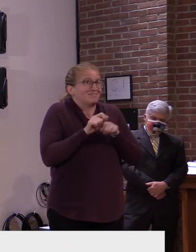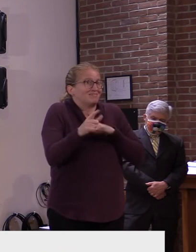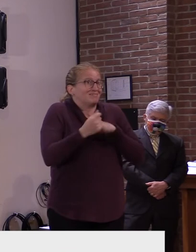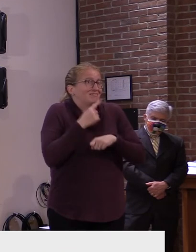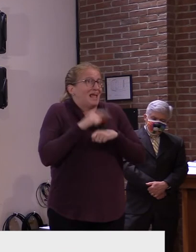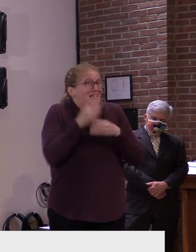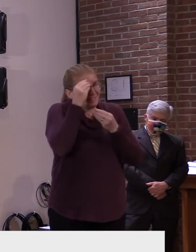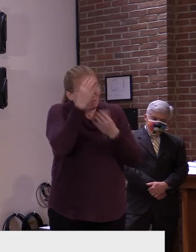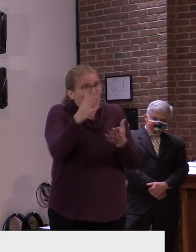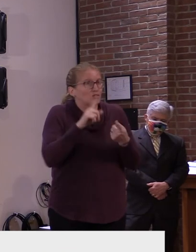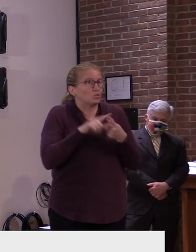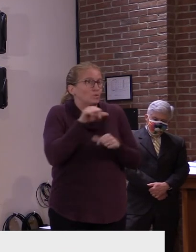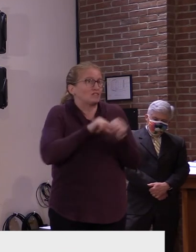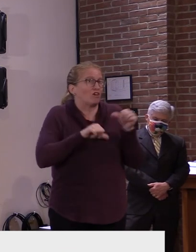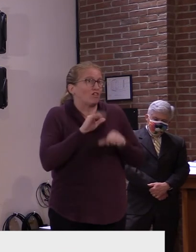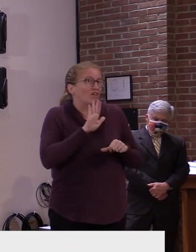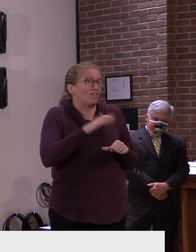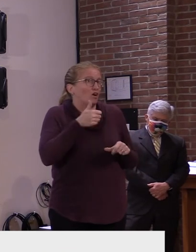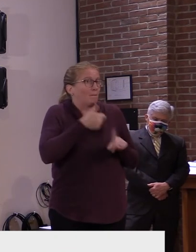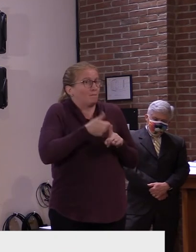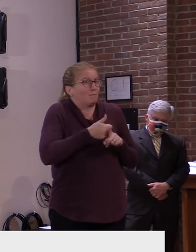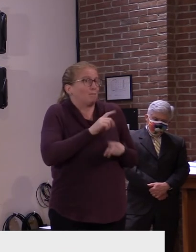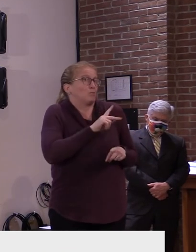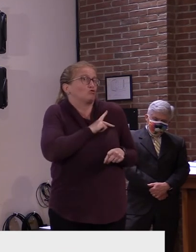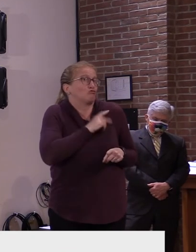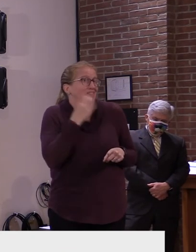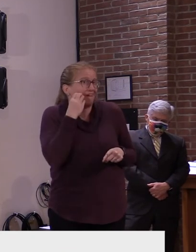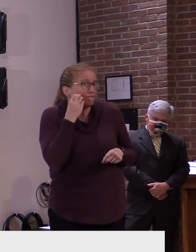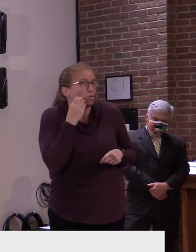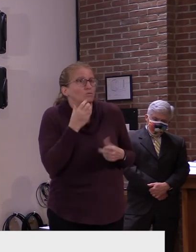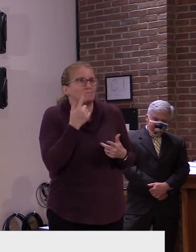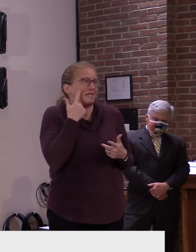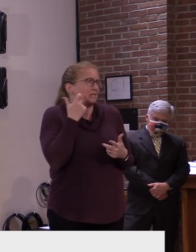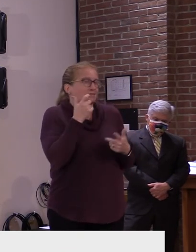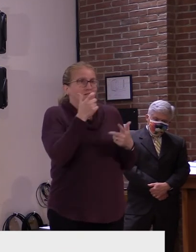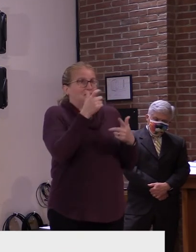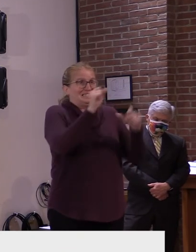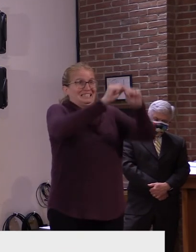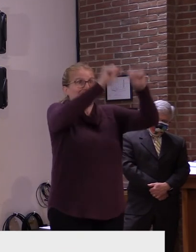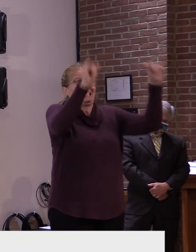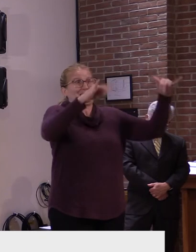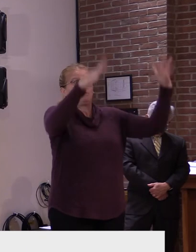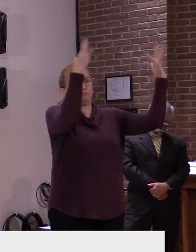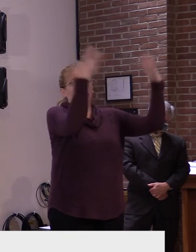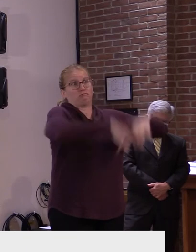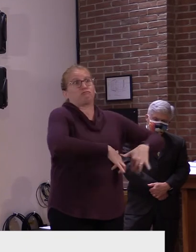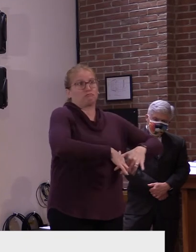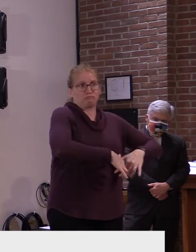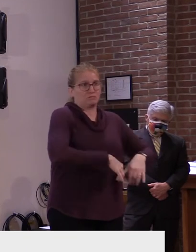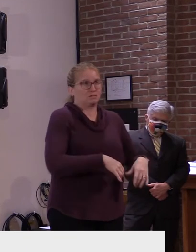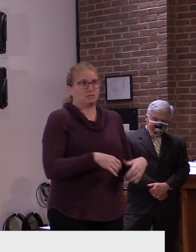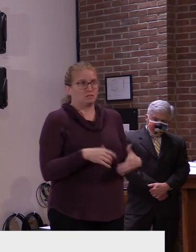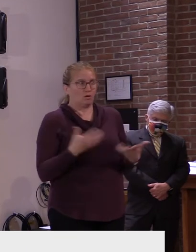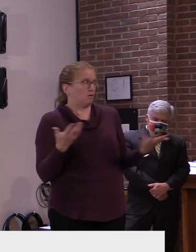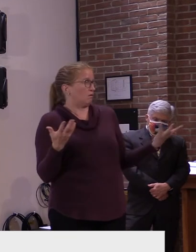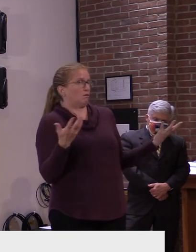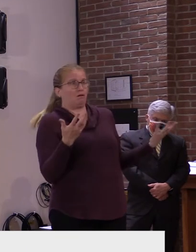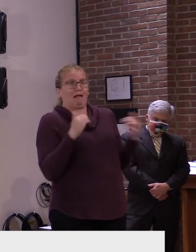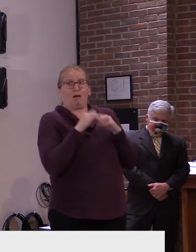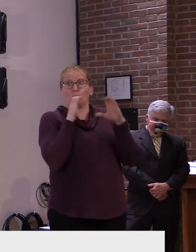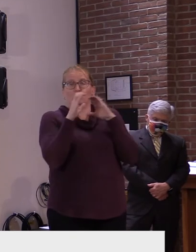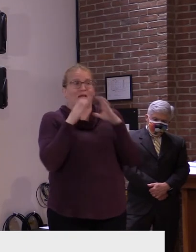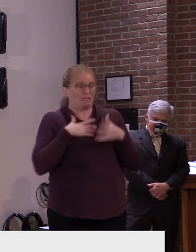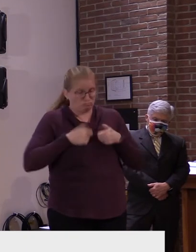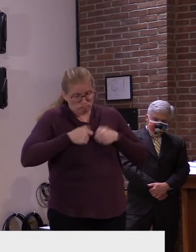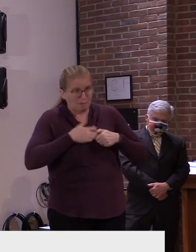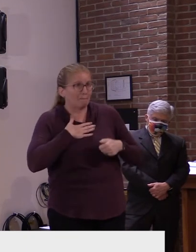uh because of the uvm system being down which certainly brings up another security